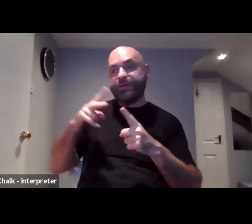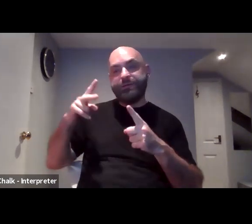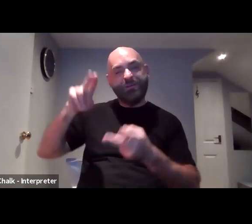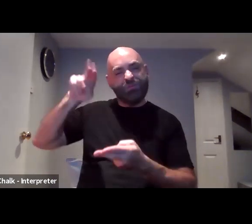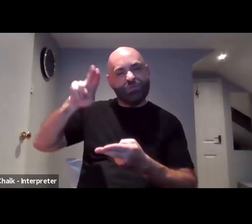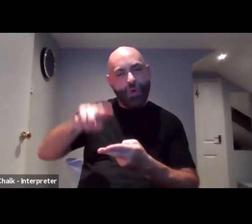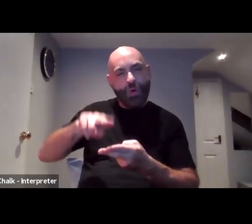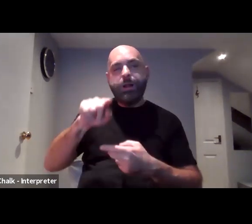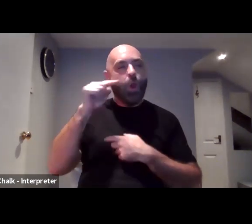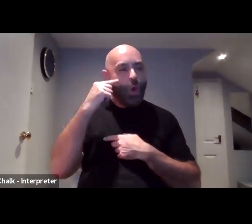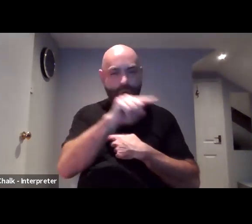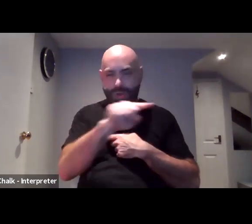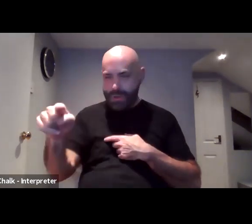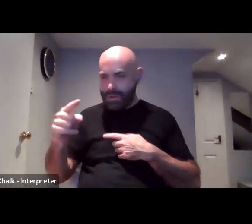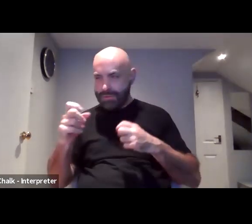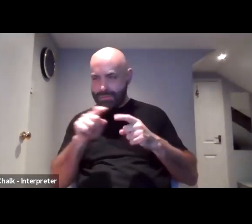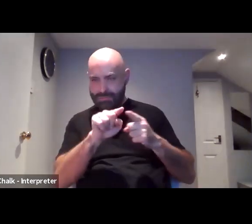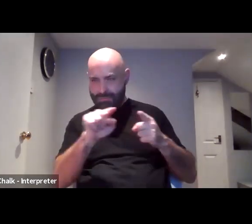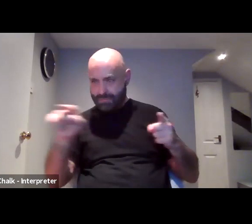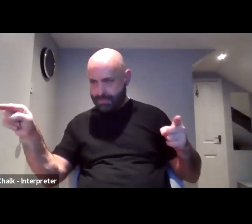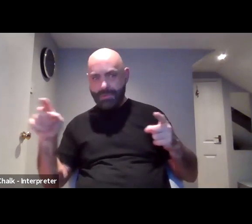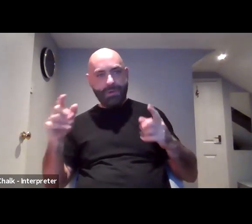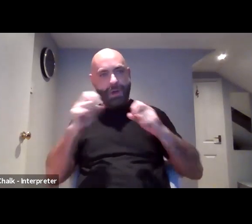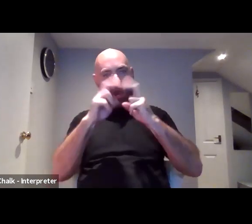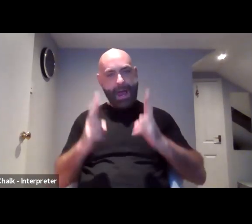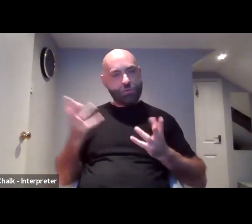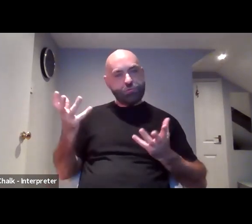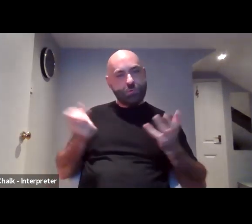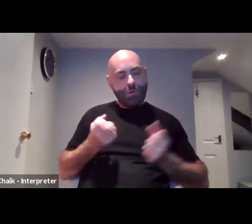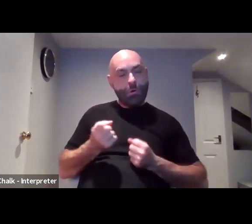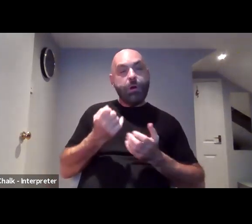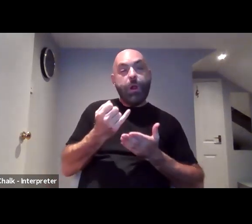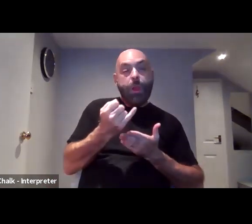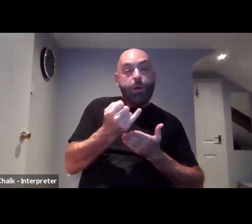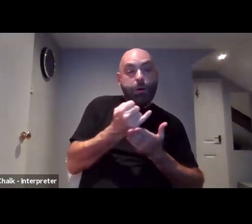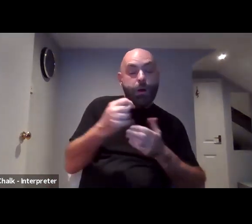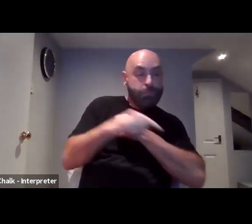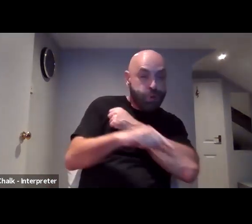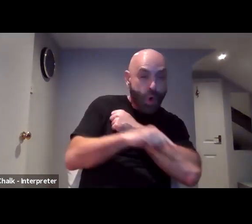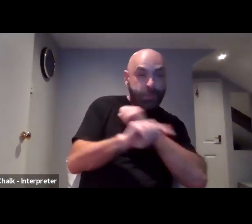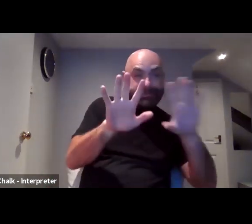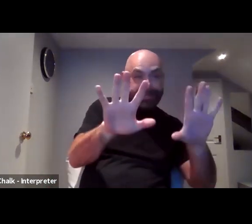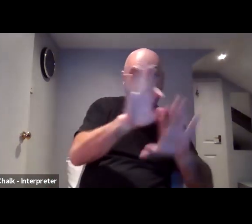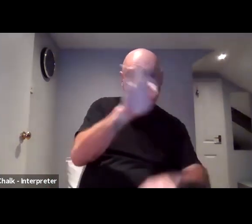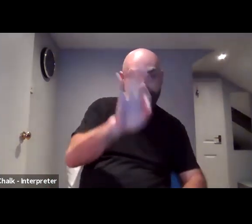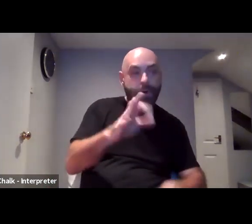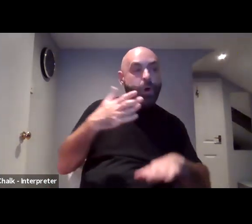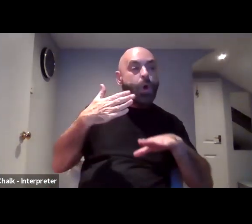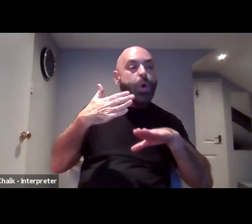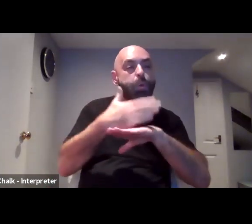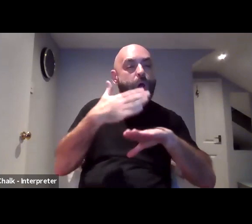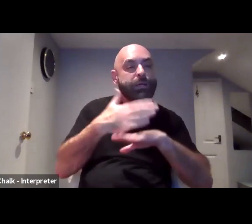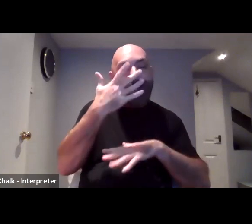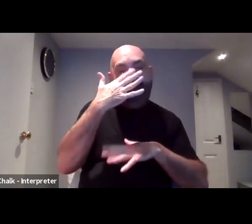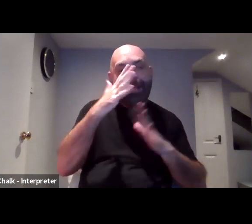look at household income deciles, people in the poorest 10%, and look at working age families with